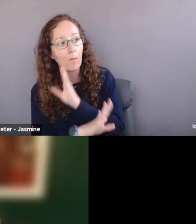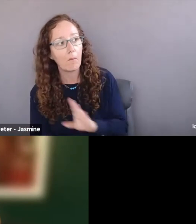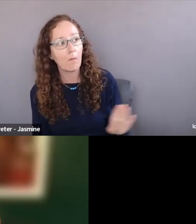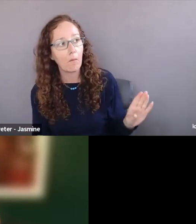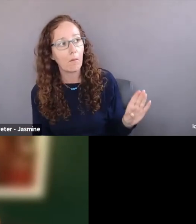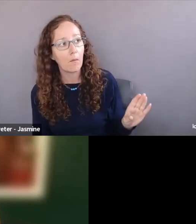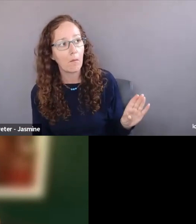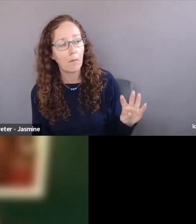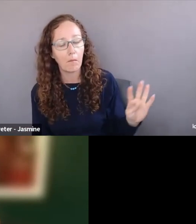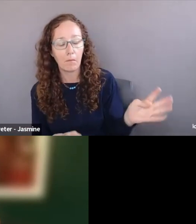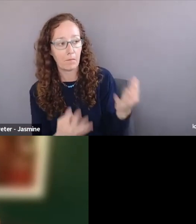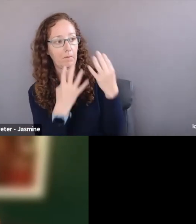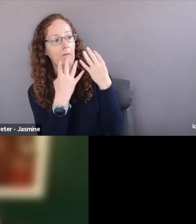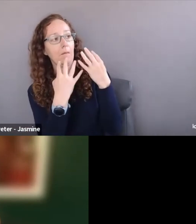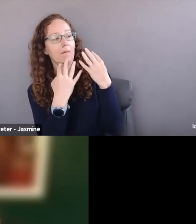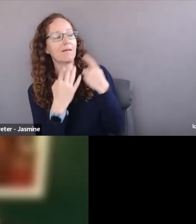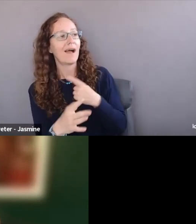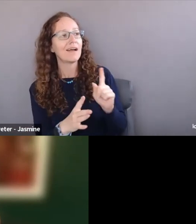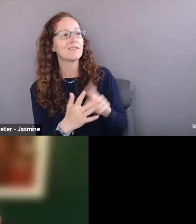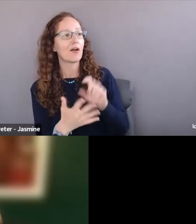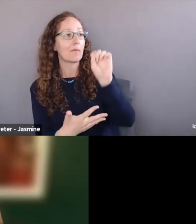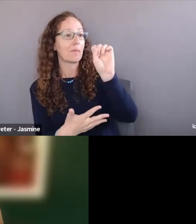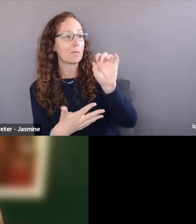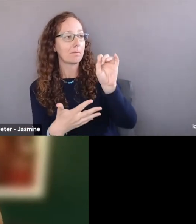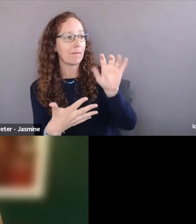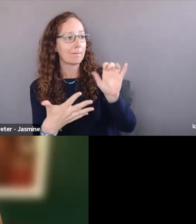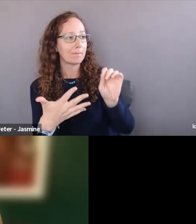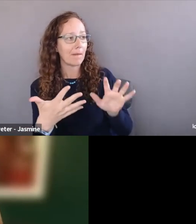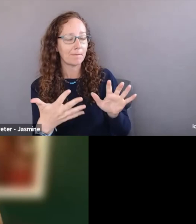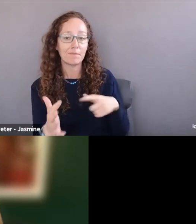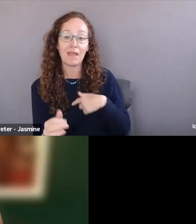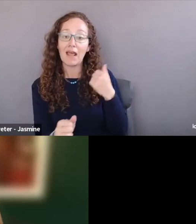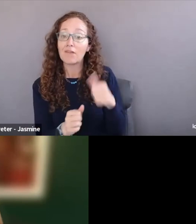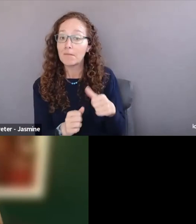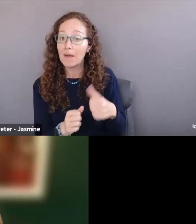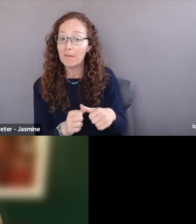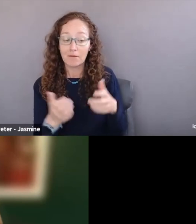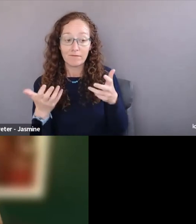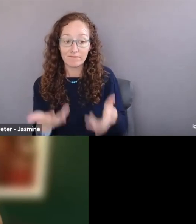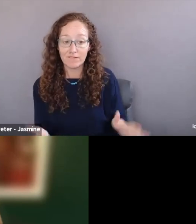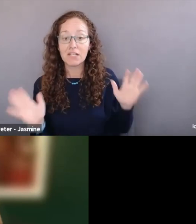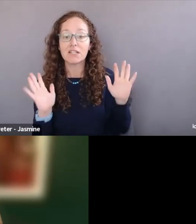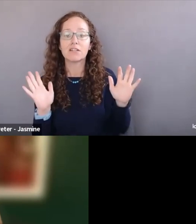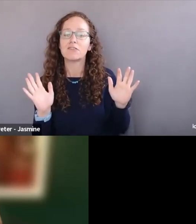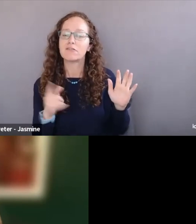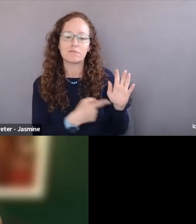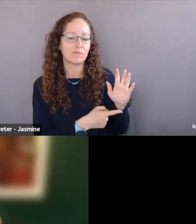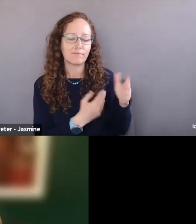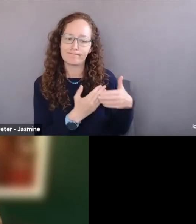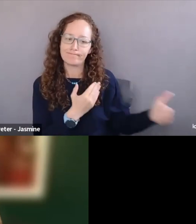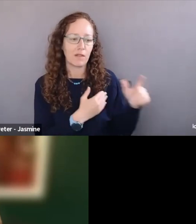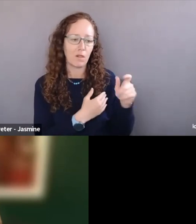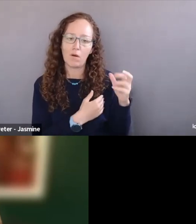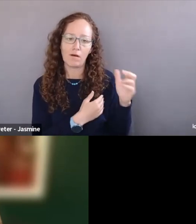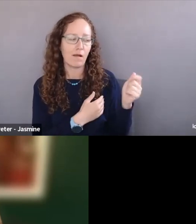they were all looking, and I started my list. And I remember after that, you weren't always in those meetings, but still